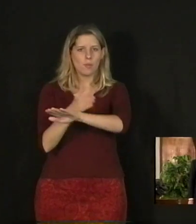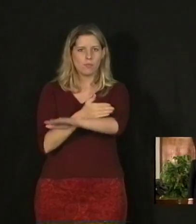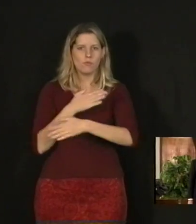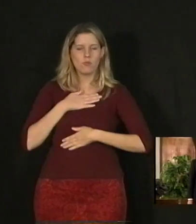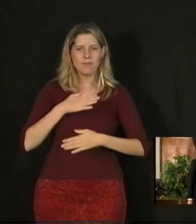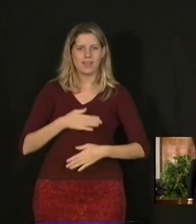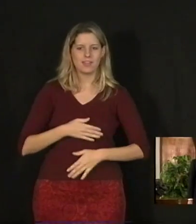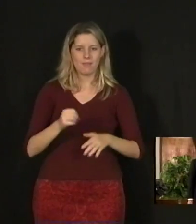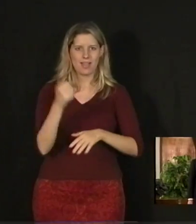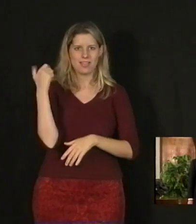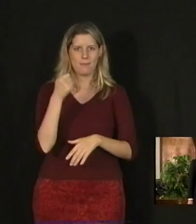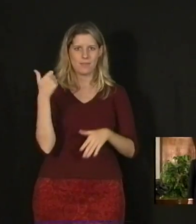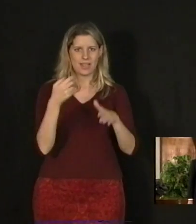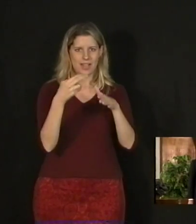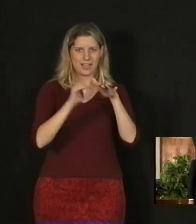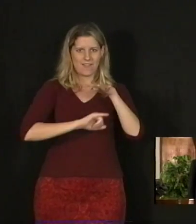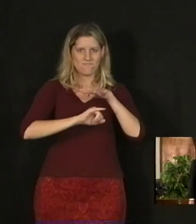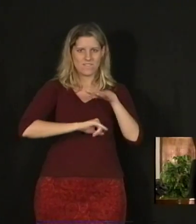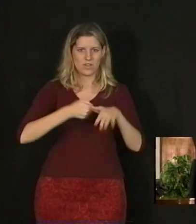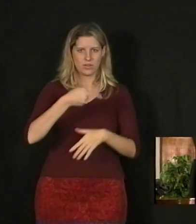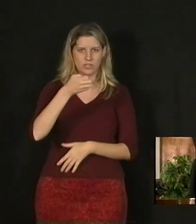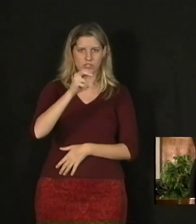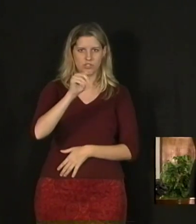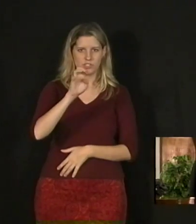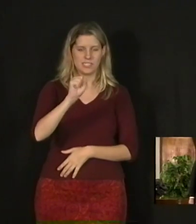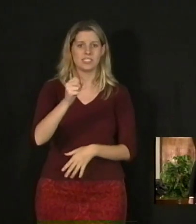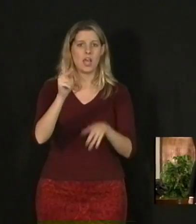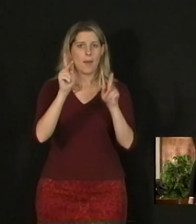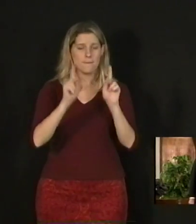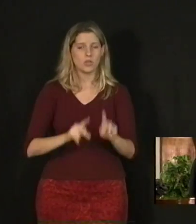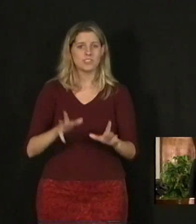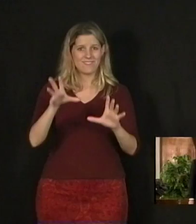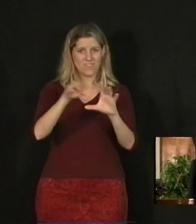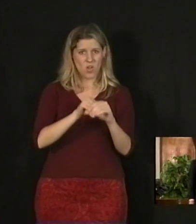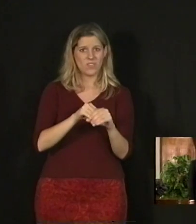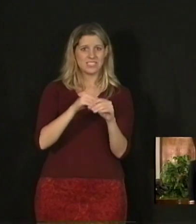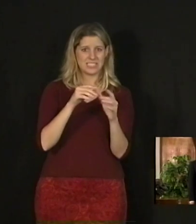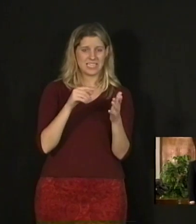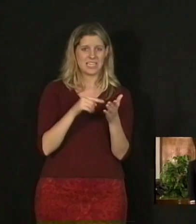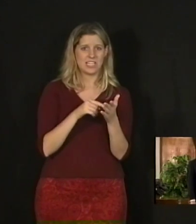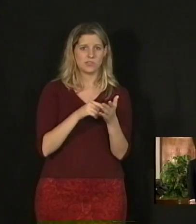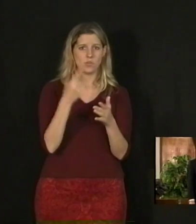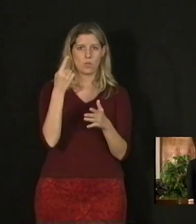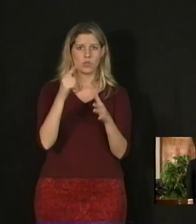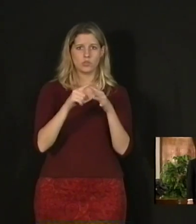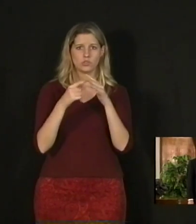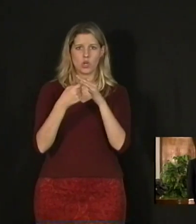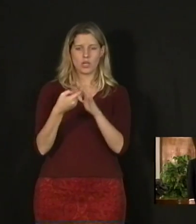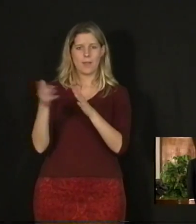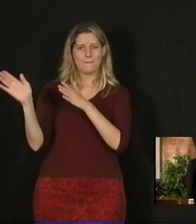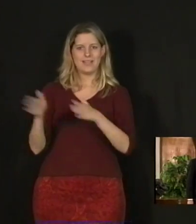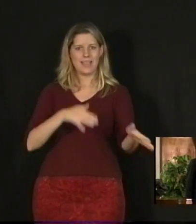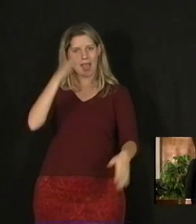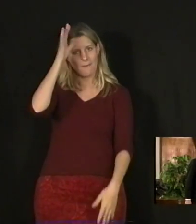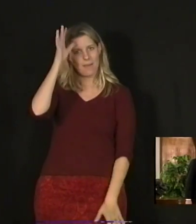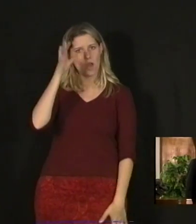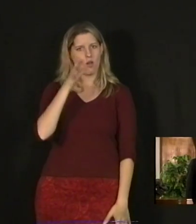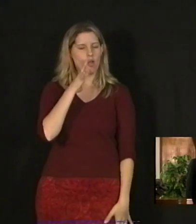eliminating inferior genes. This is a person very involved in this was the one who started Planned